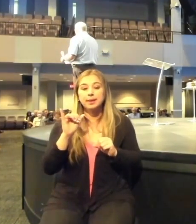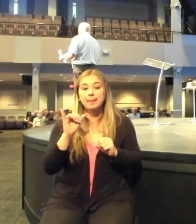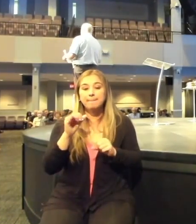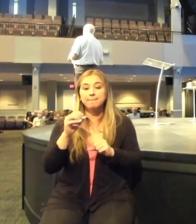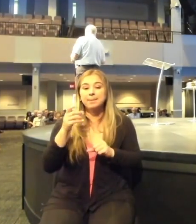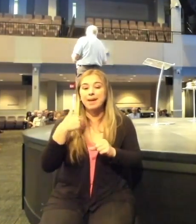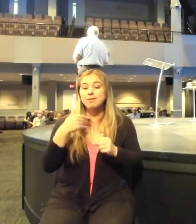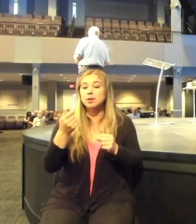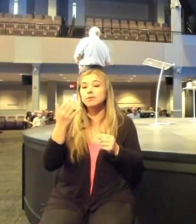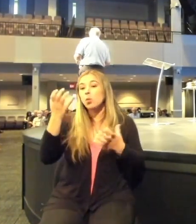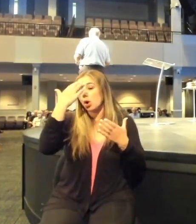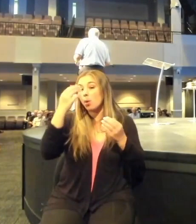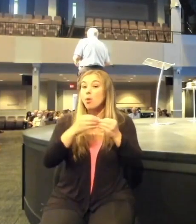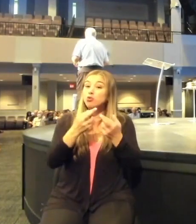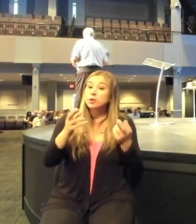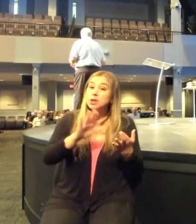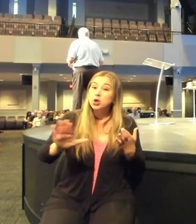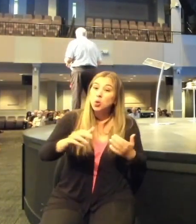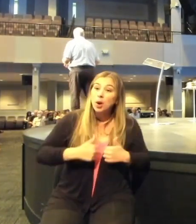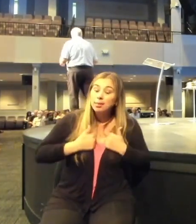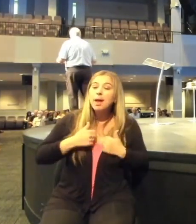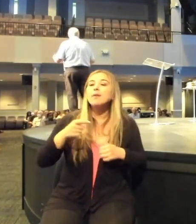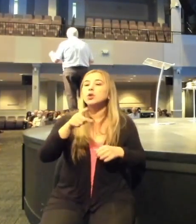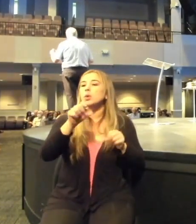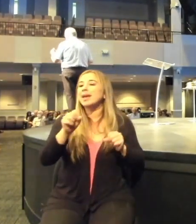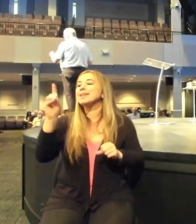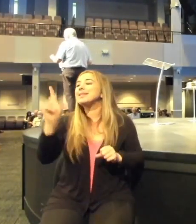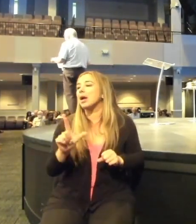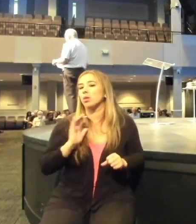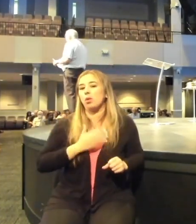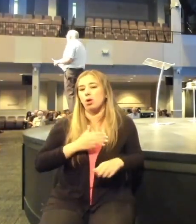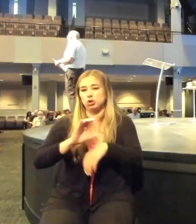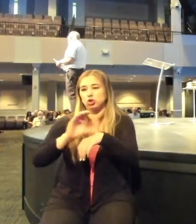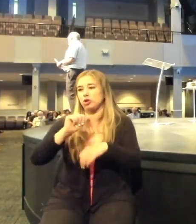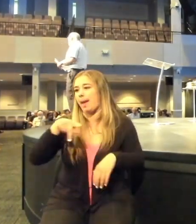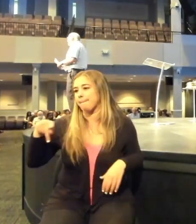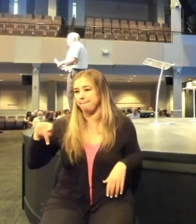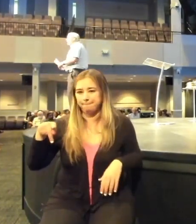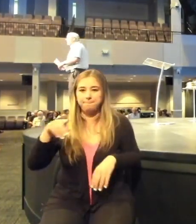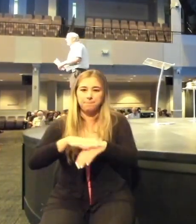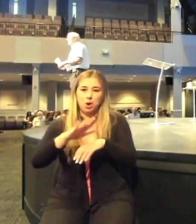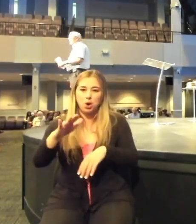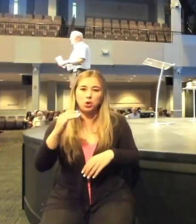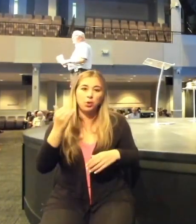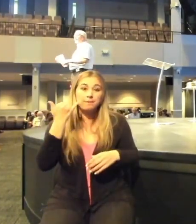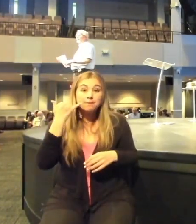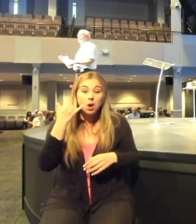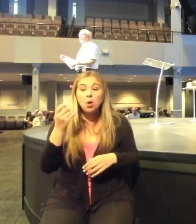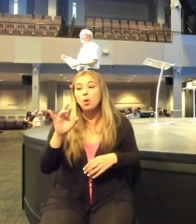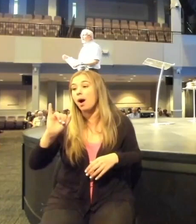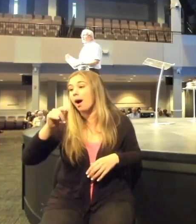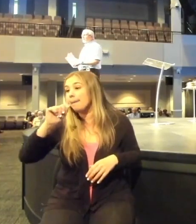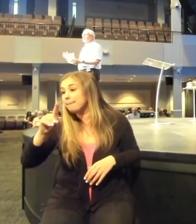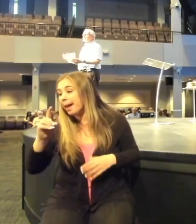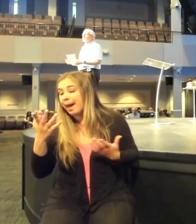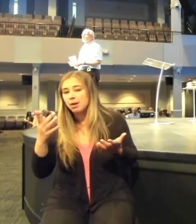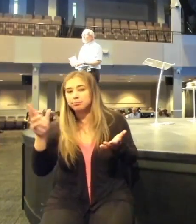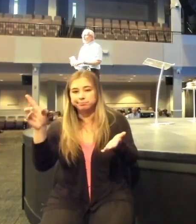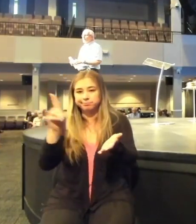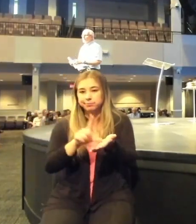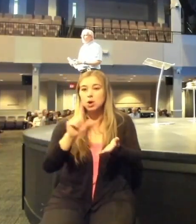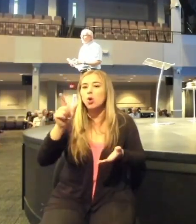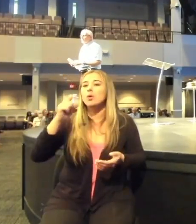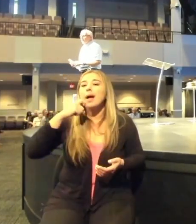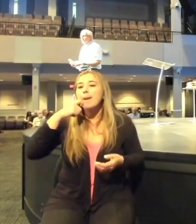for resources in your life as well. Make sure you download our church app on your smartphone or maybe your iPad. All you need to do is go